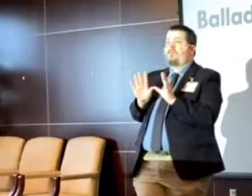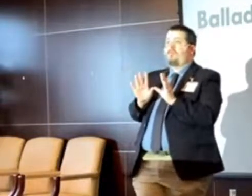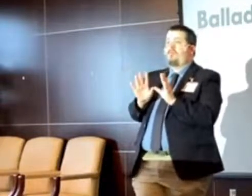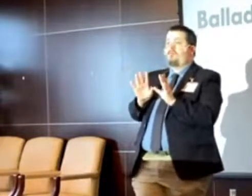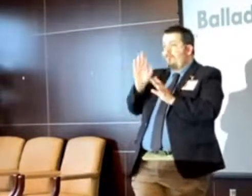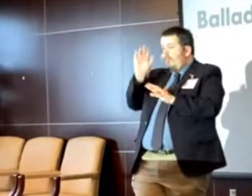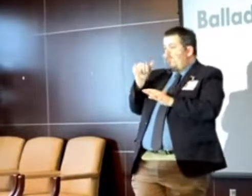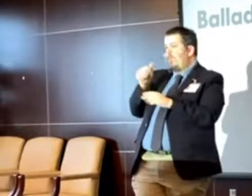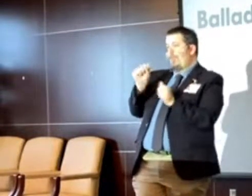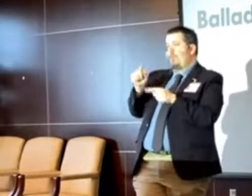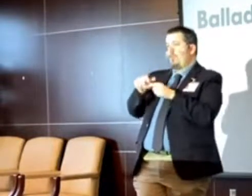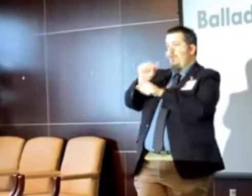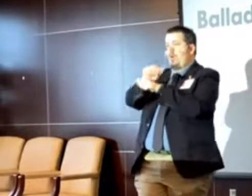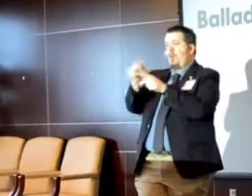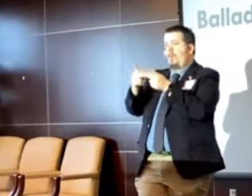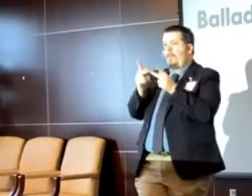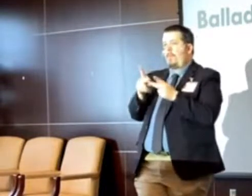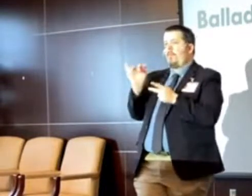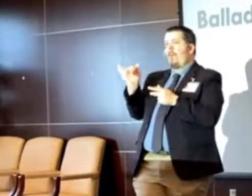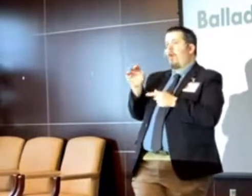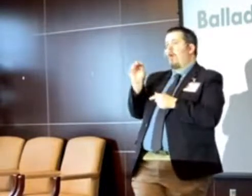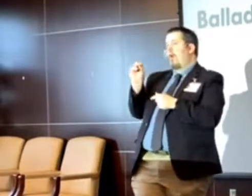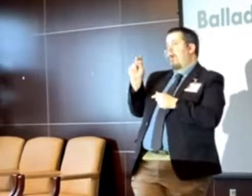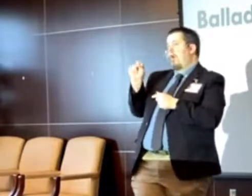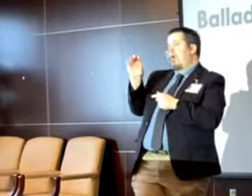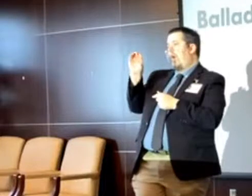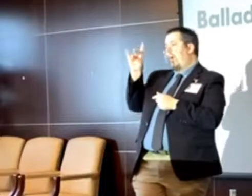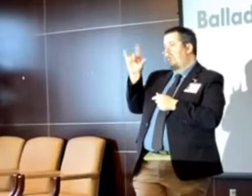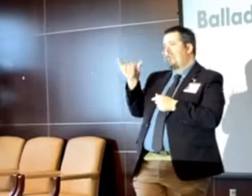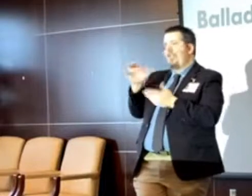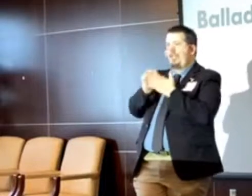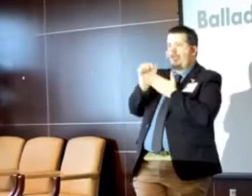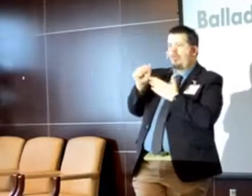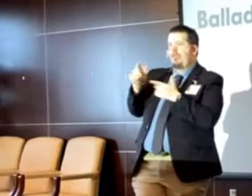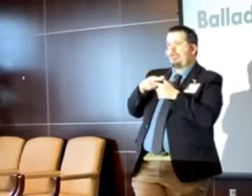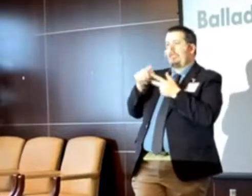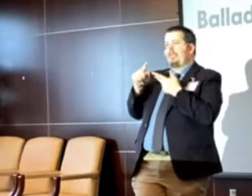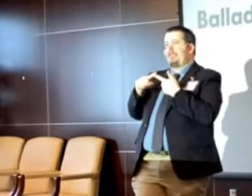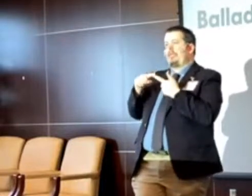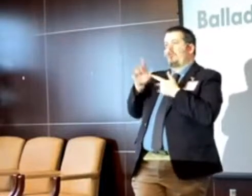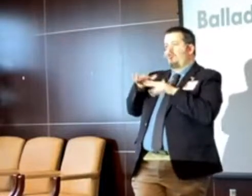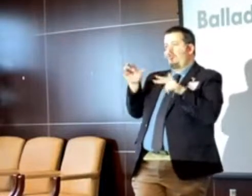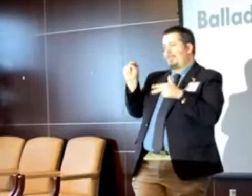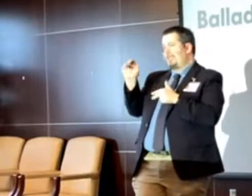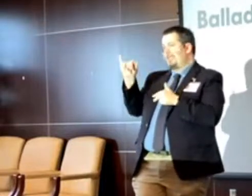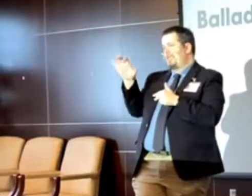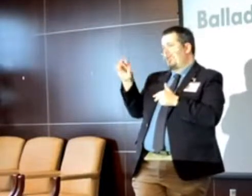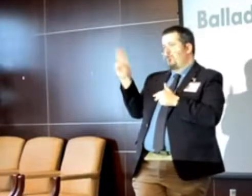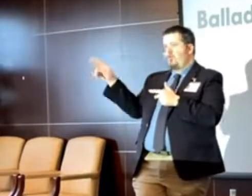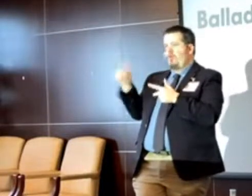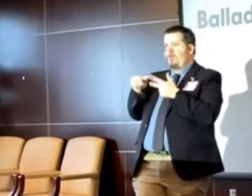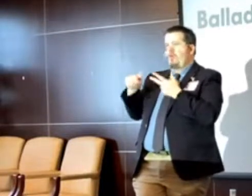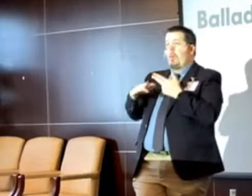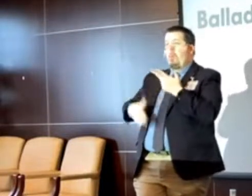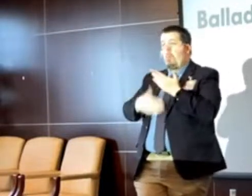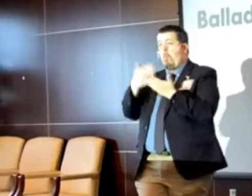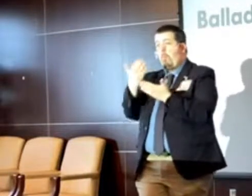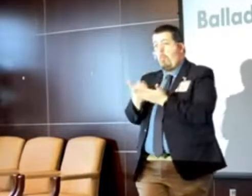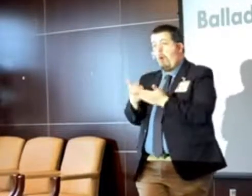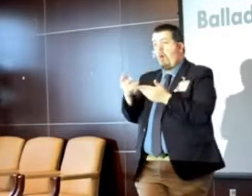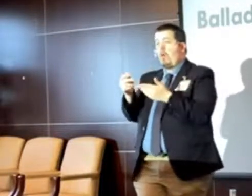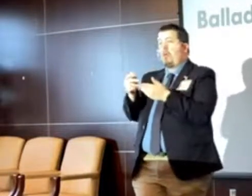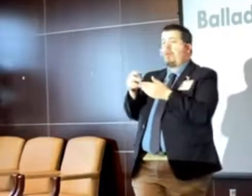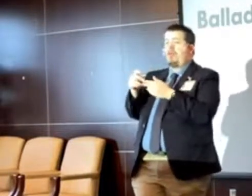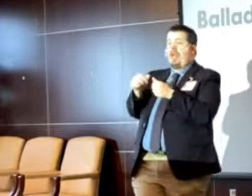that they will not be able to work in places like our oncology units, our NICU, our birth and delivery, labor and delivery